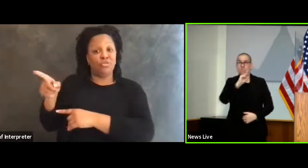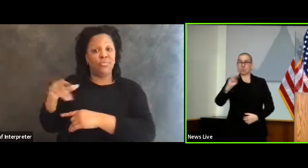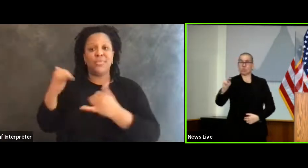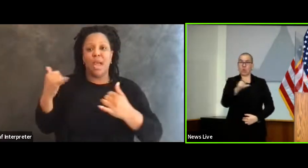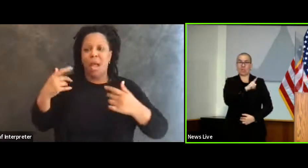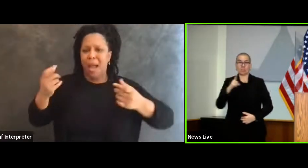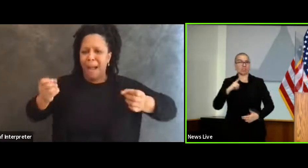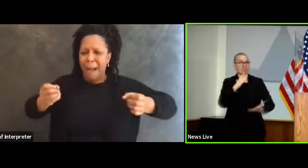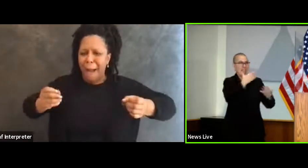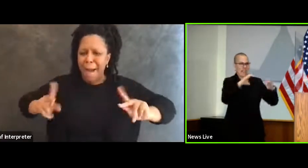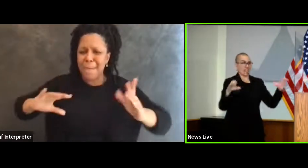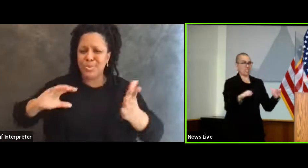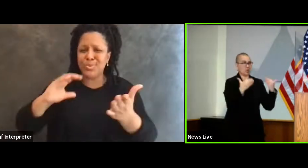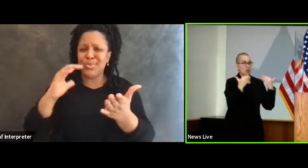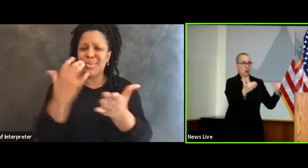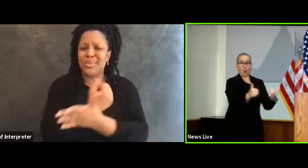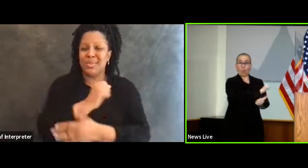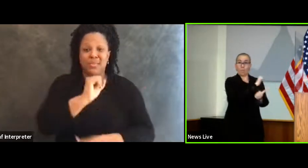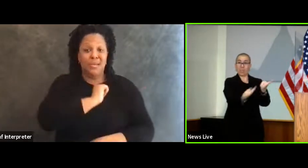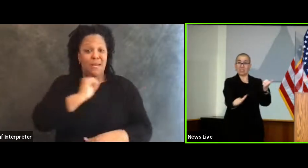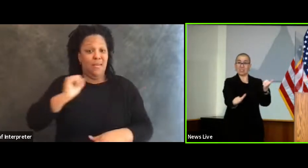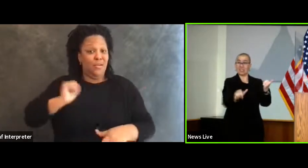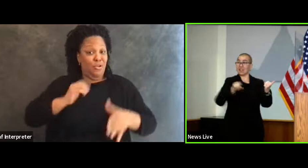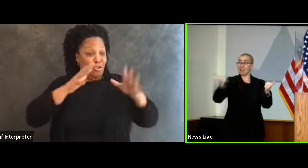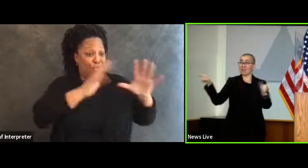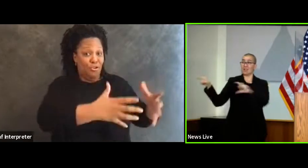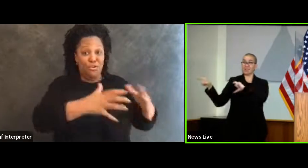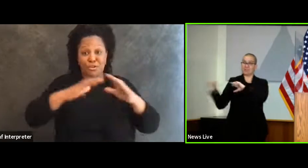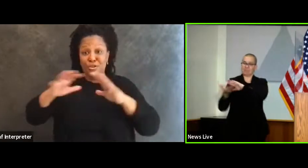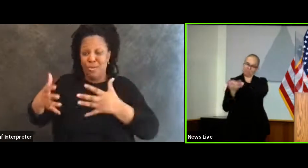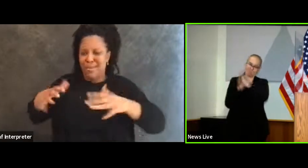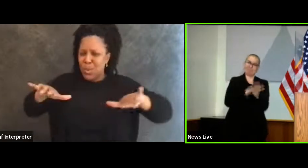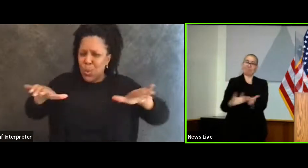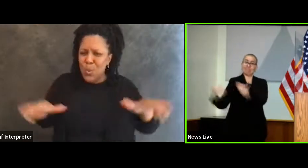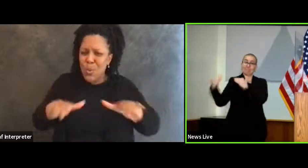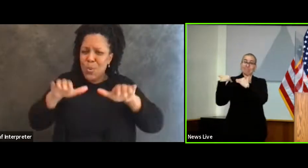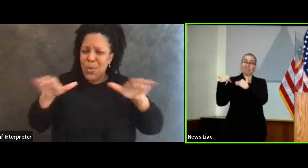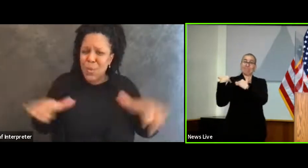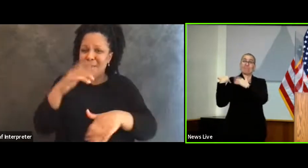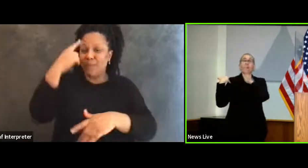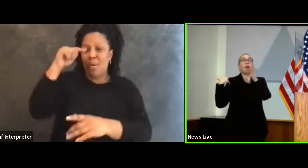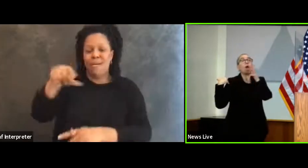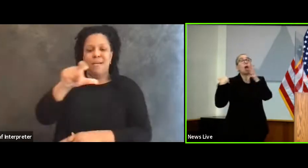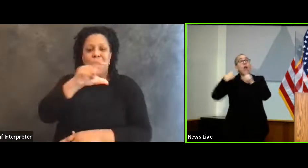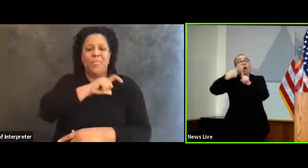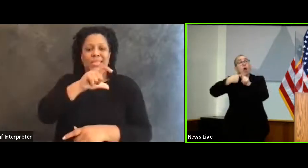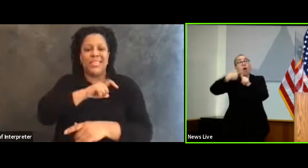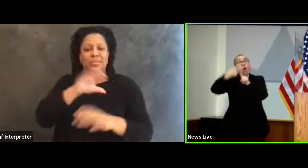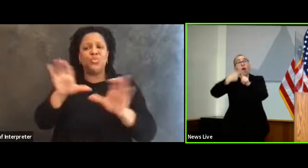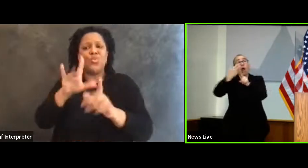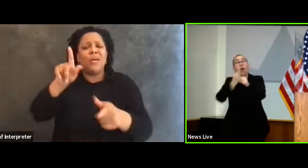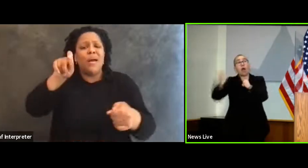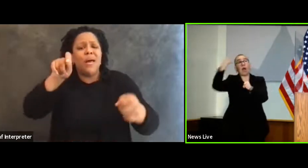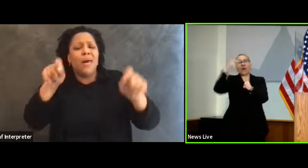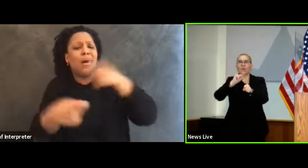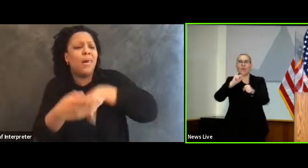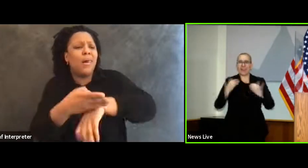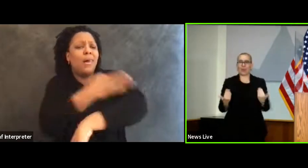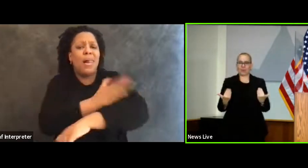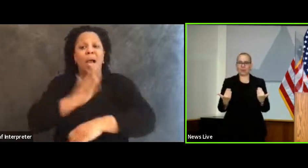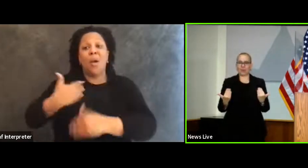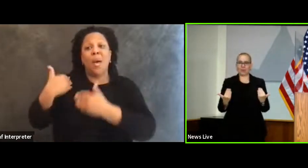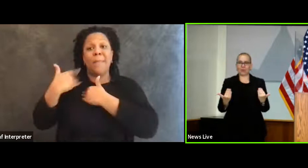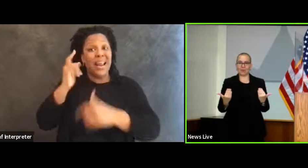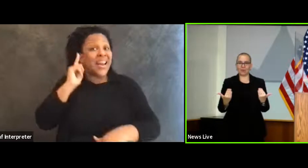and accountability. Not later, but now. Now, after a jury of 12